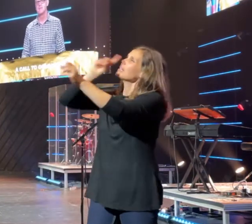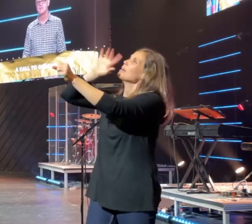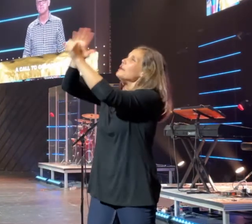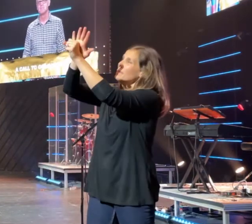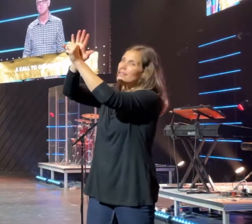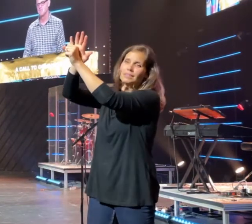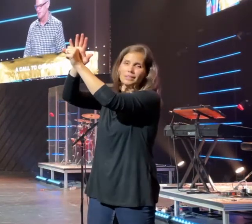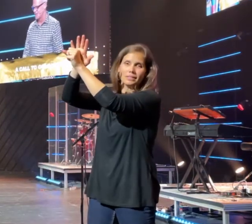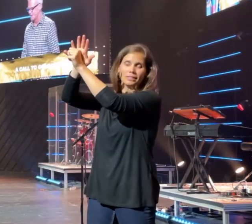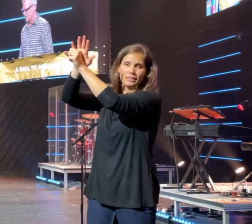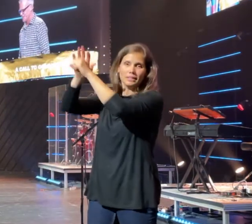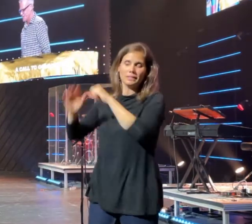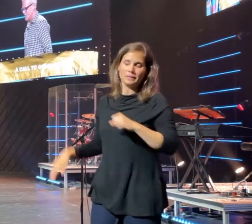end.